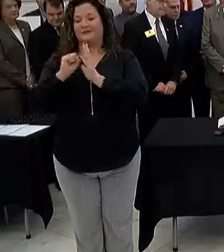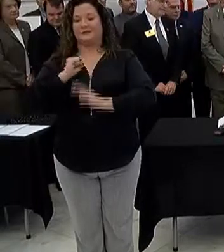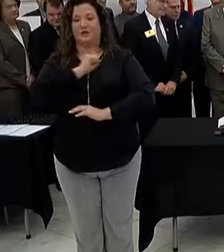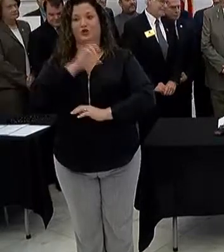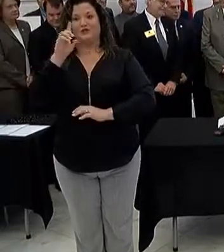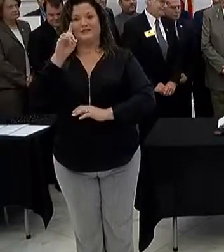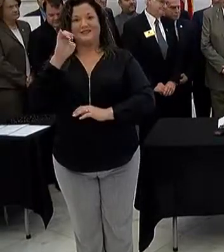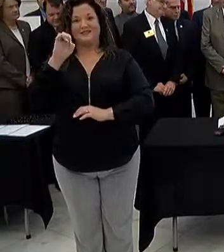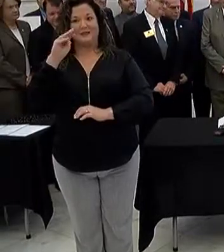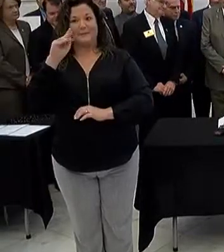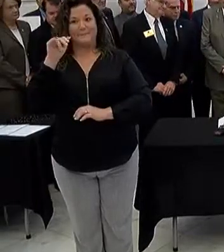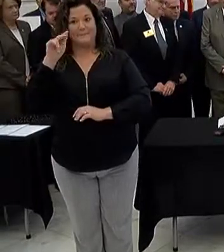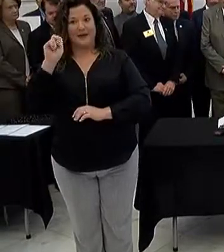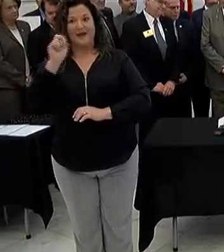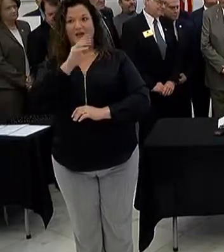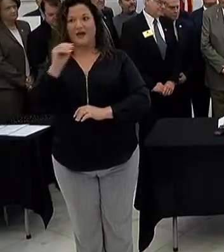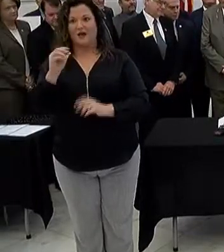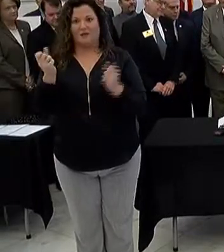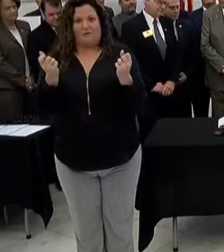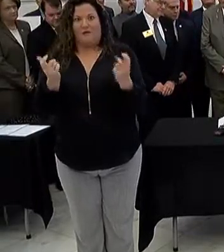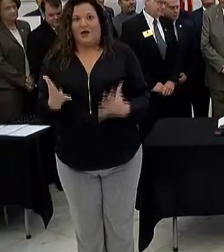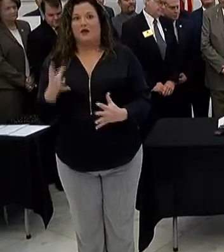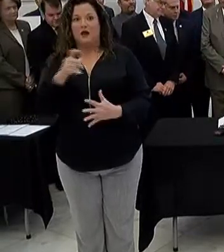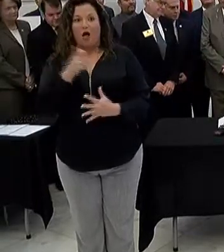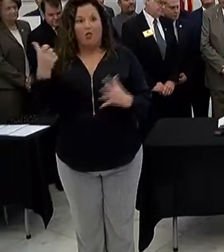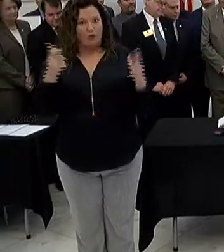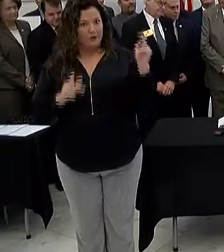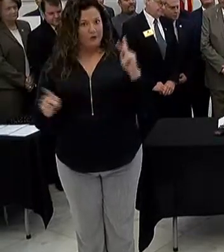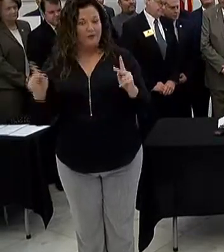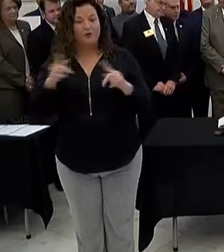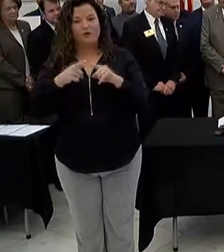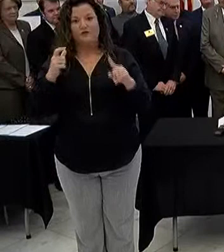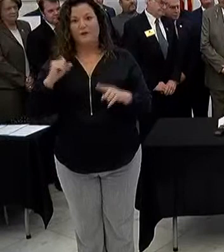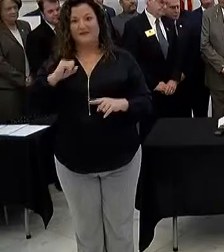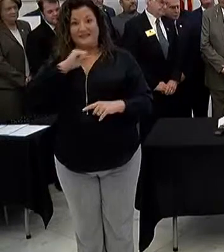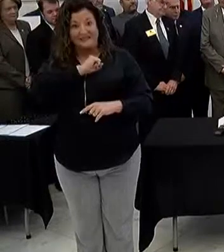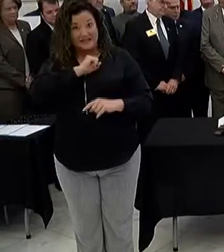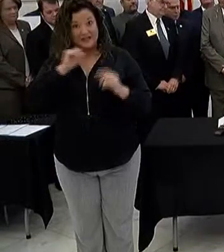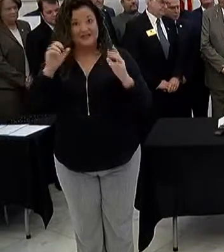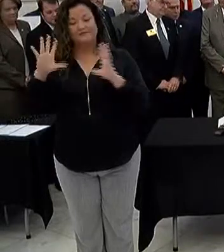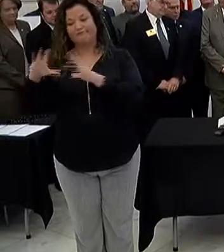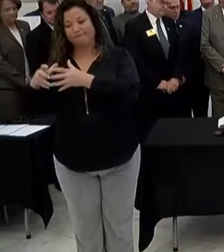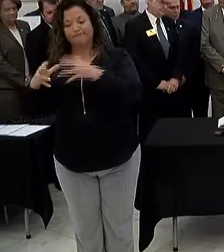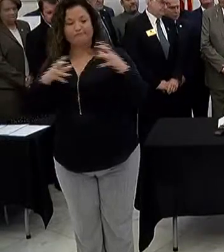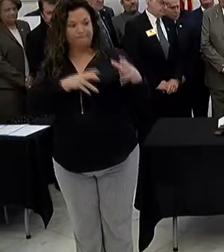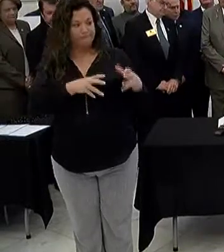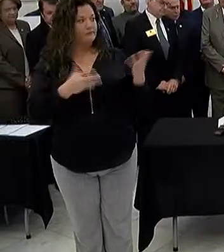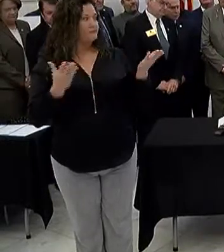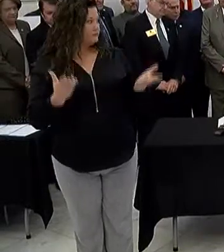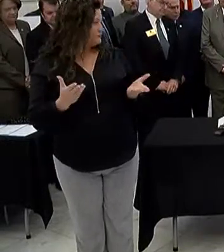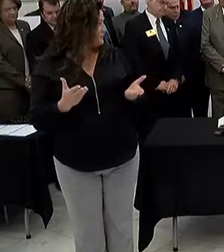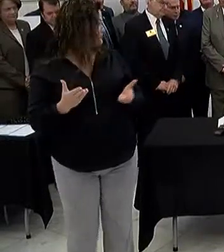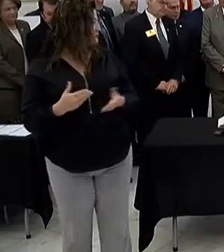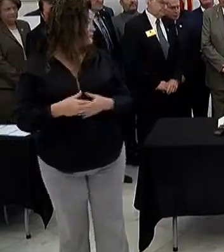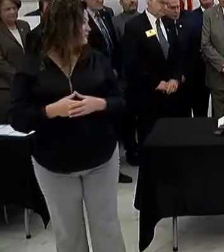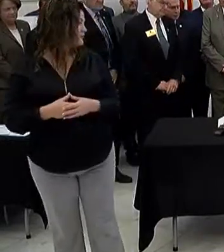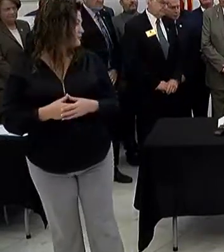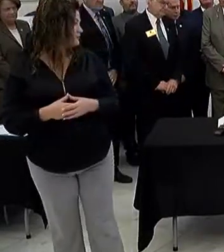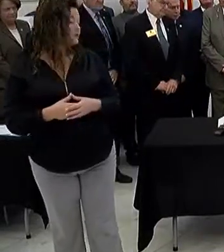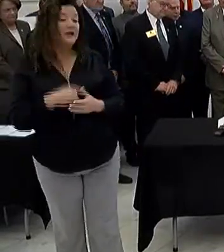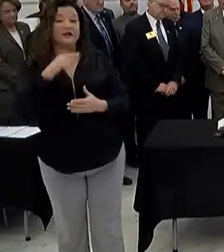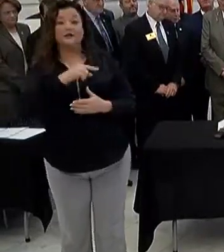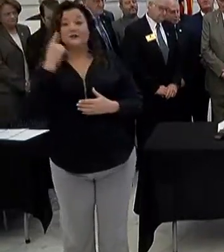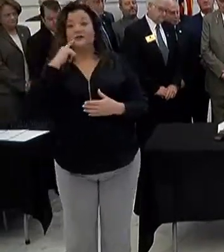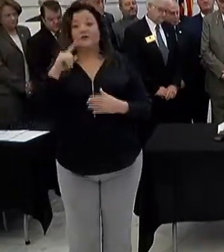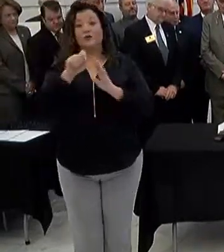and scores of others from the Senate side. And This is to amend